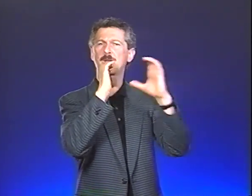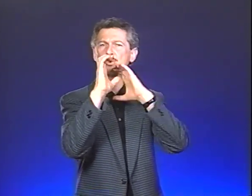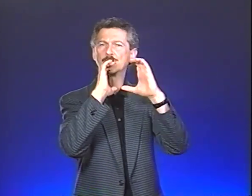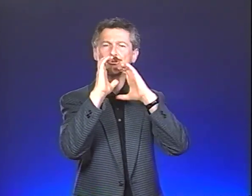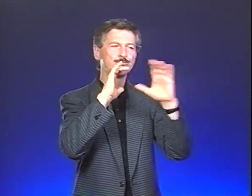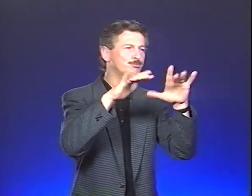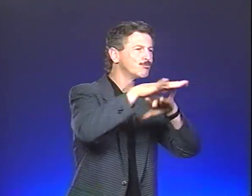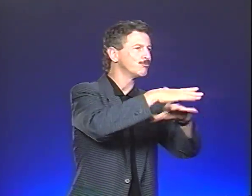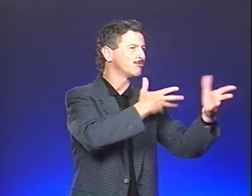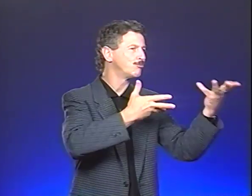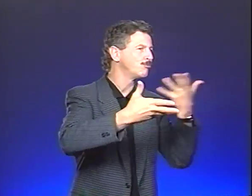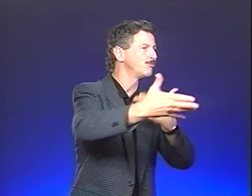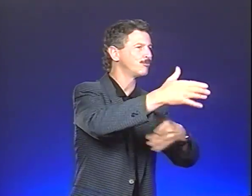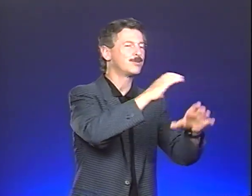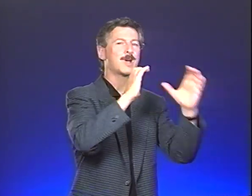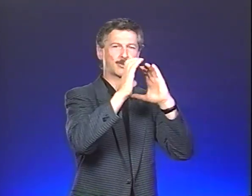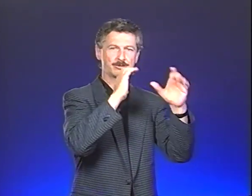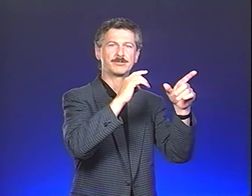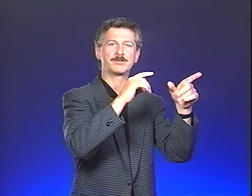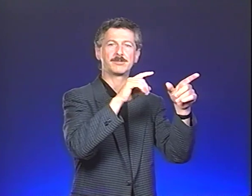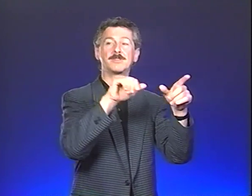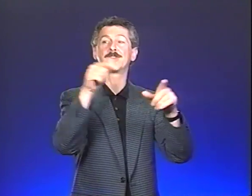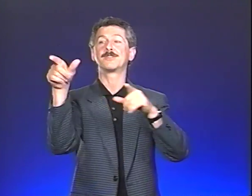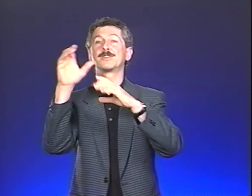People use language to communicate, to share information.